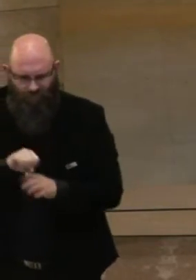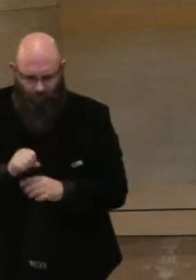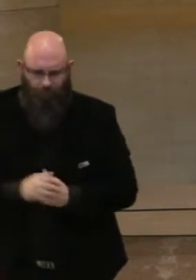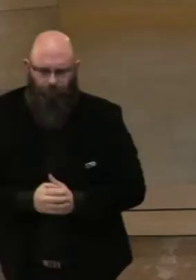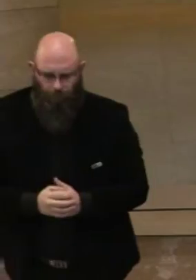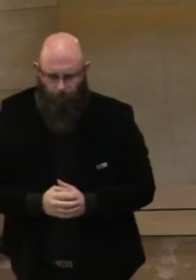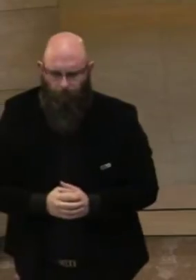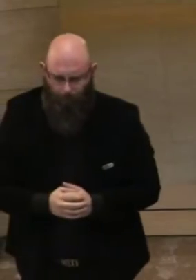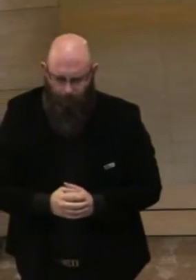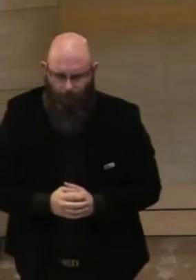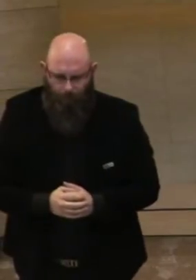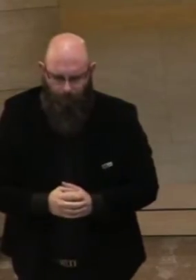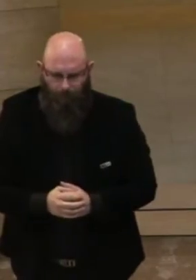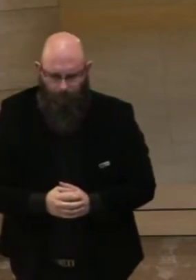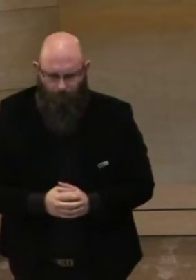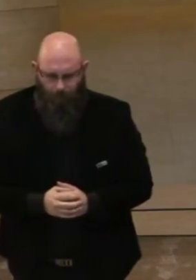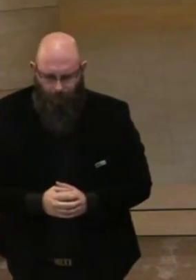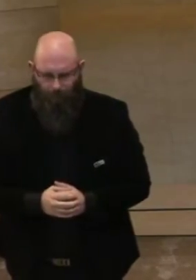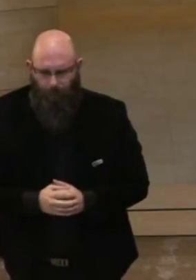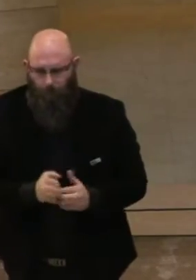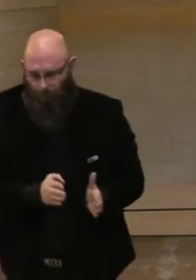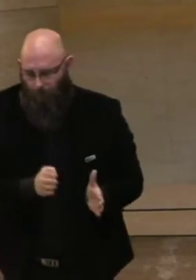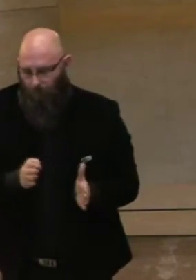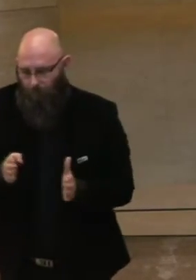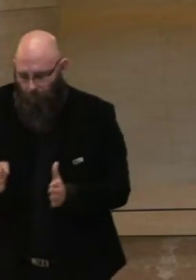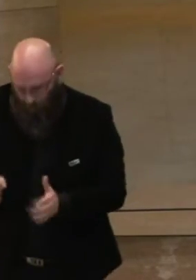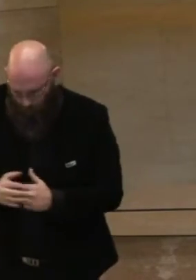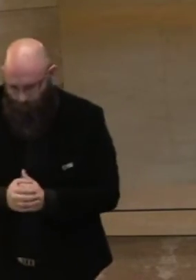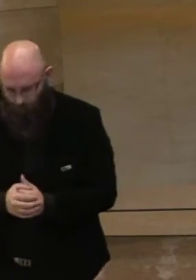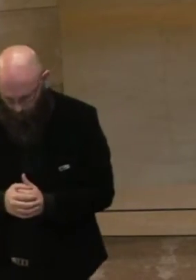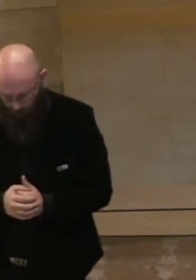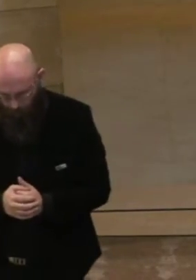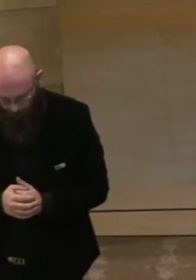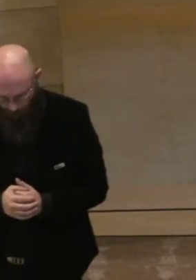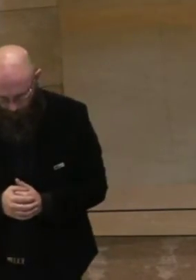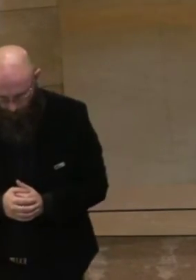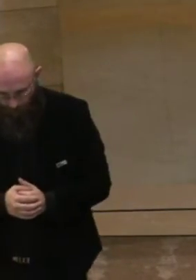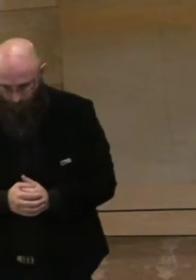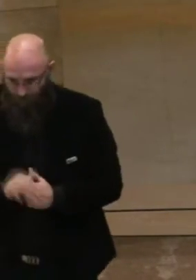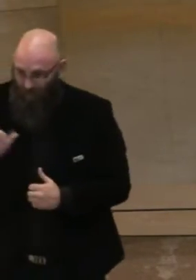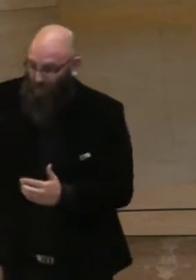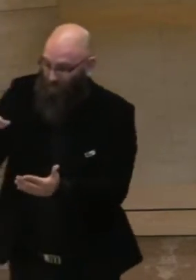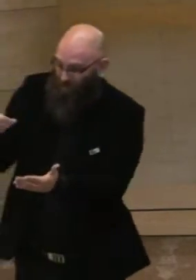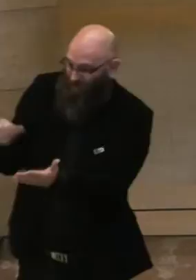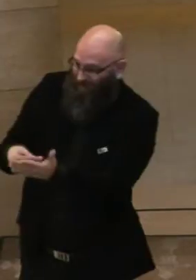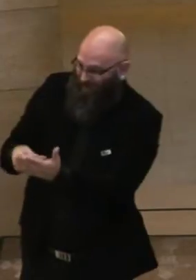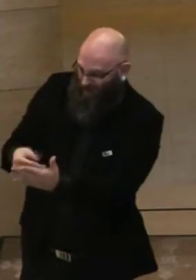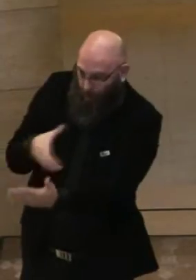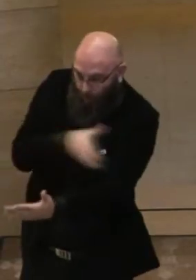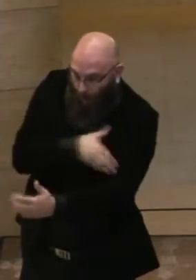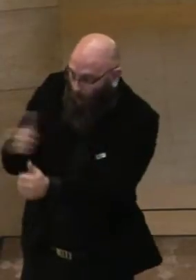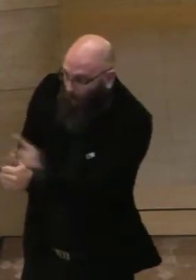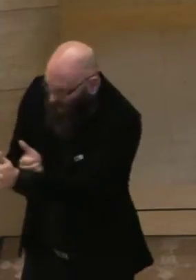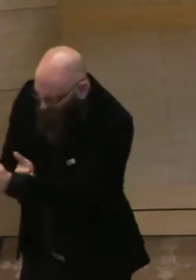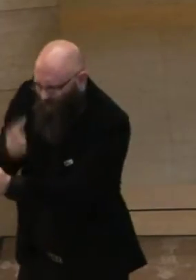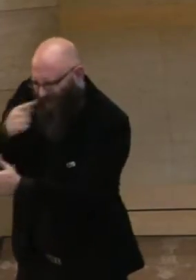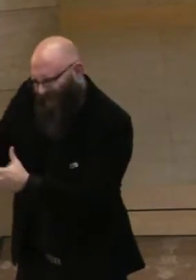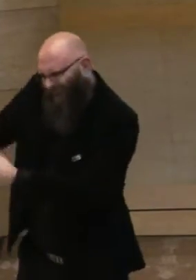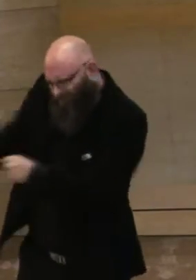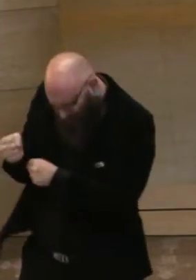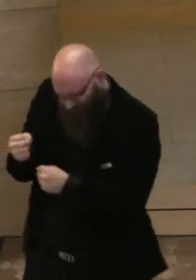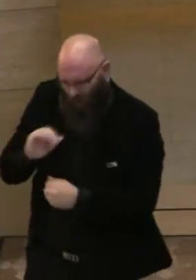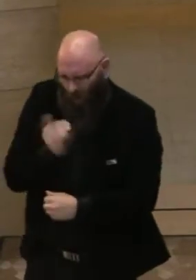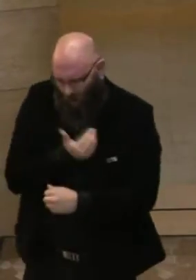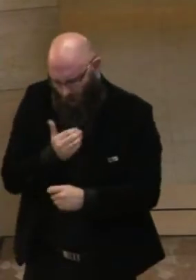Switching gears, we need to take back the money power. If you could create $9 out of $10 out of